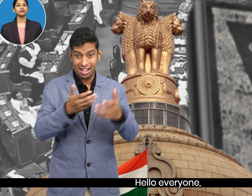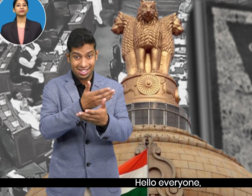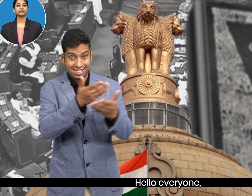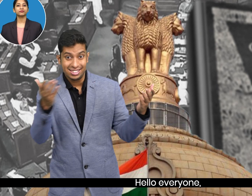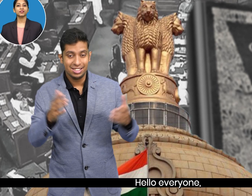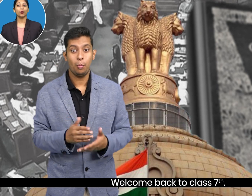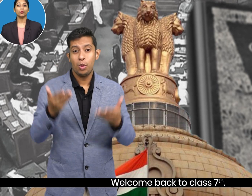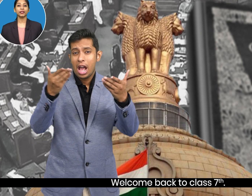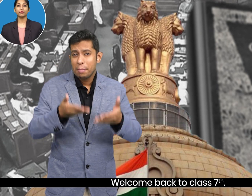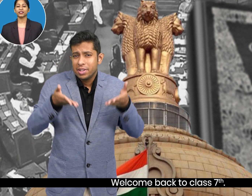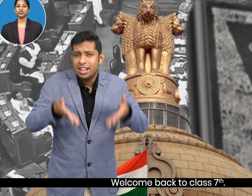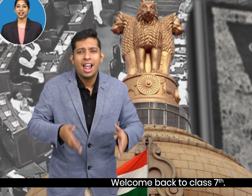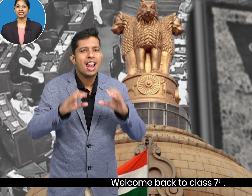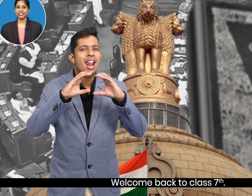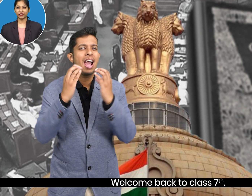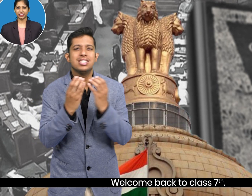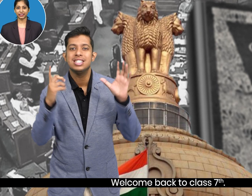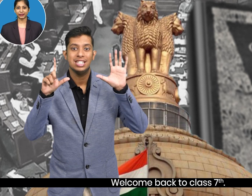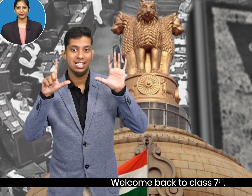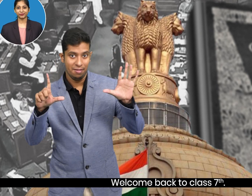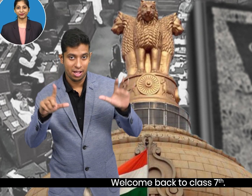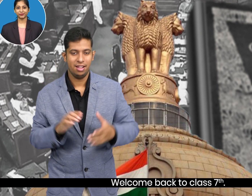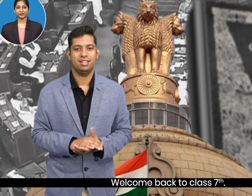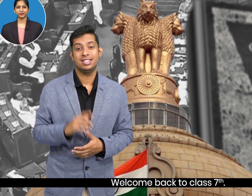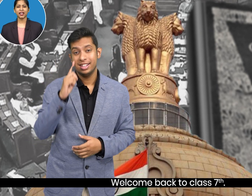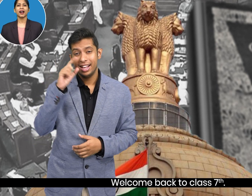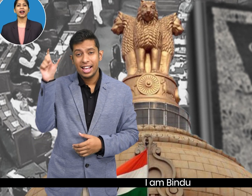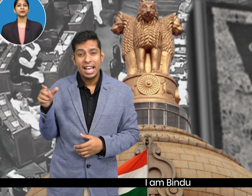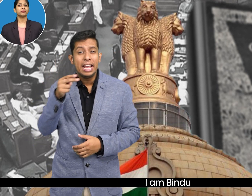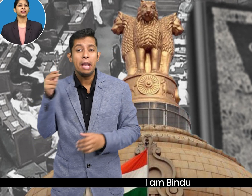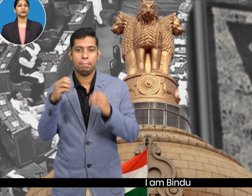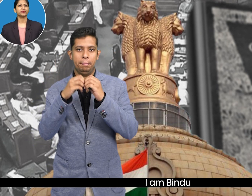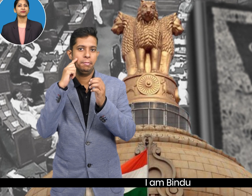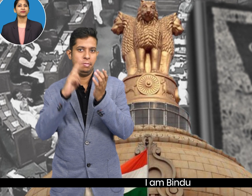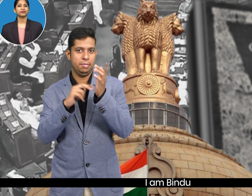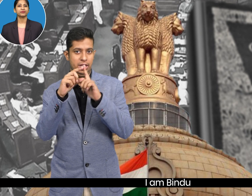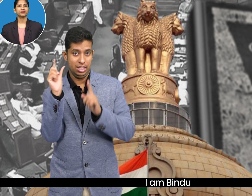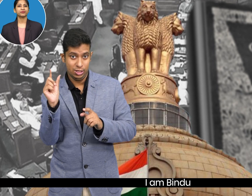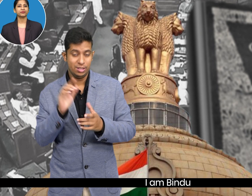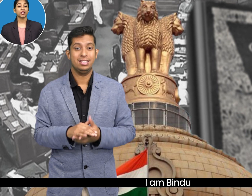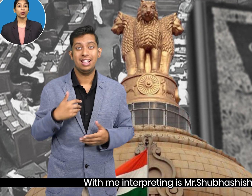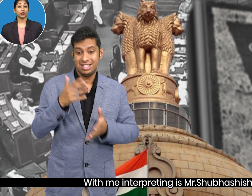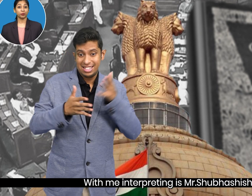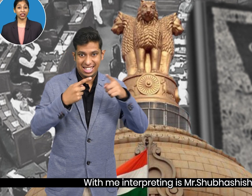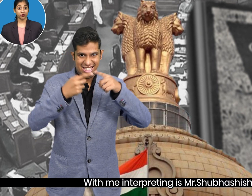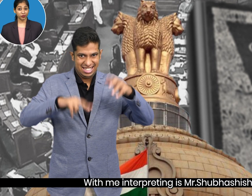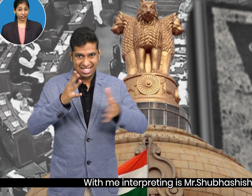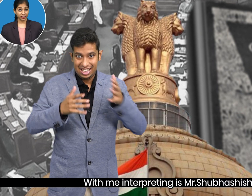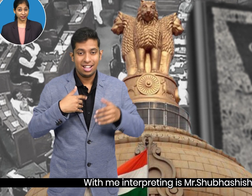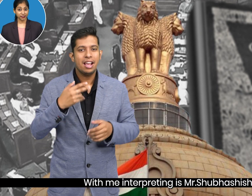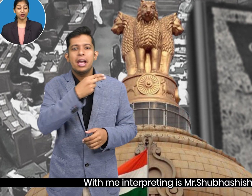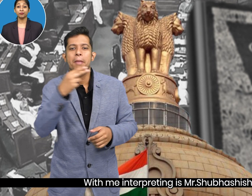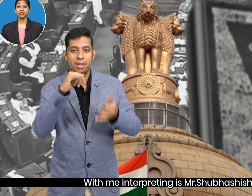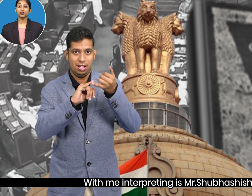everyone, welcome back to class 7th. I am Bindu. With me